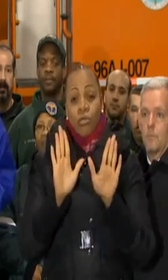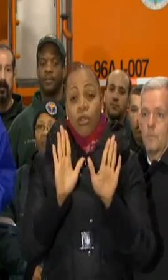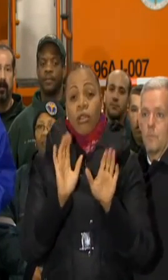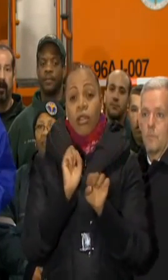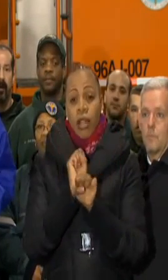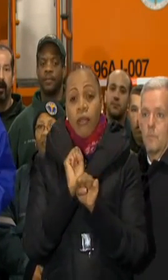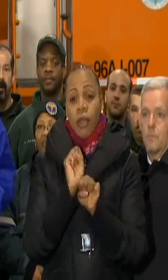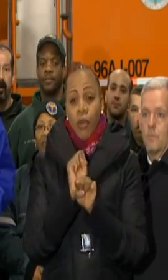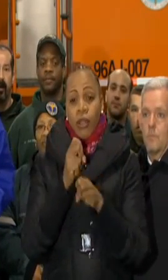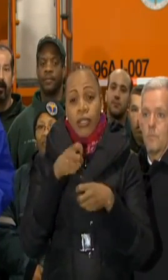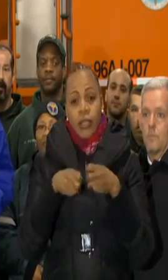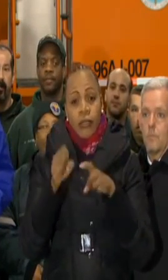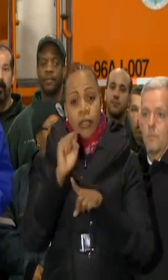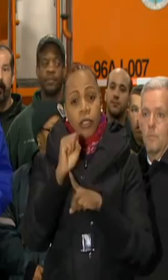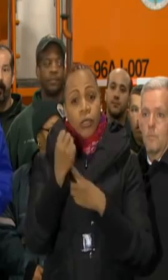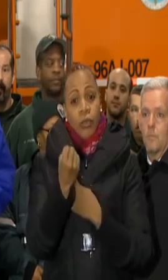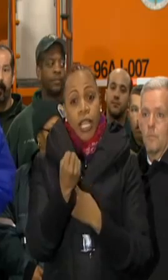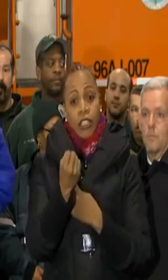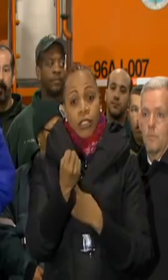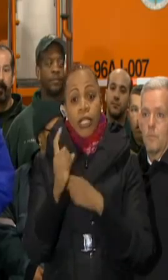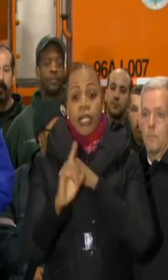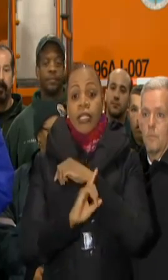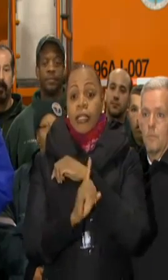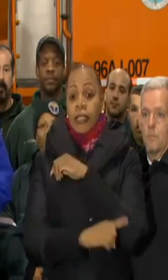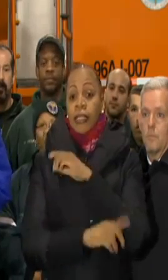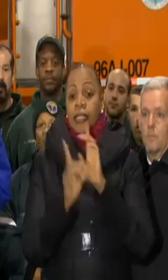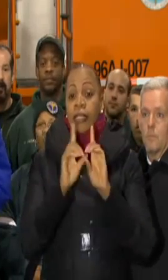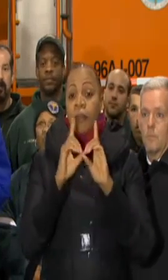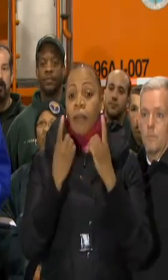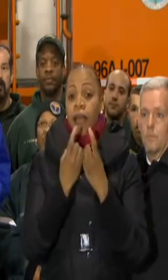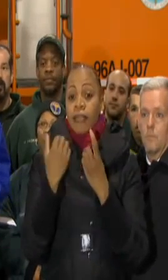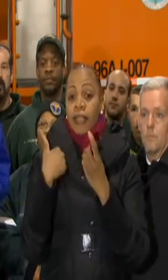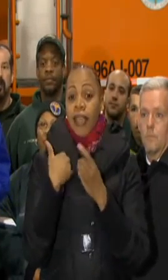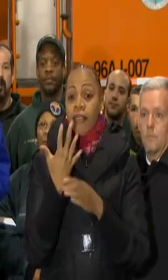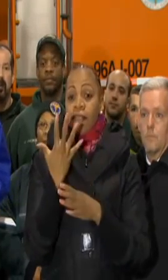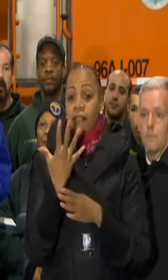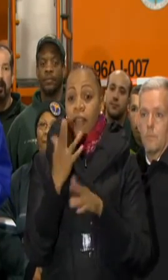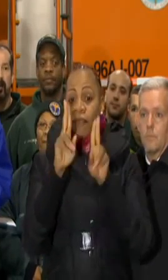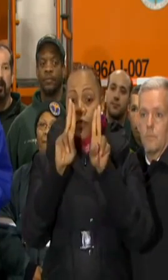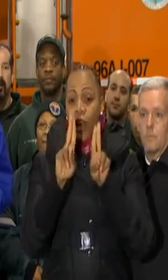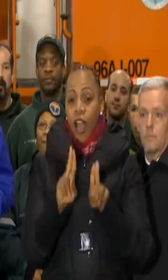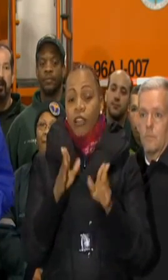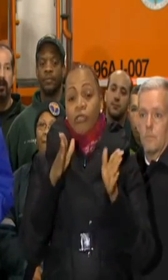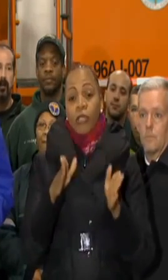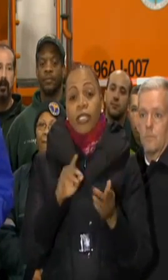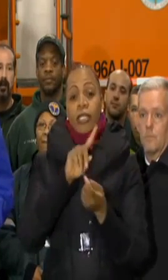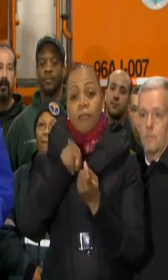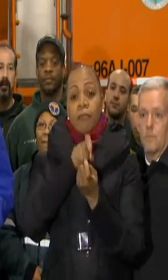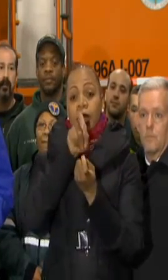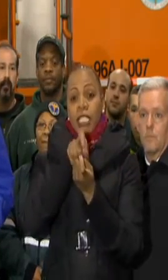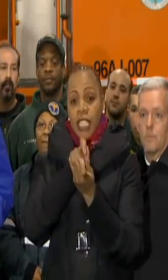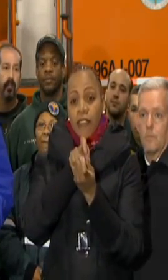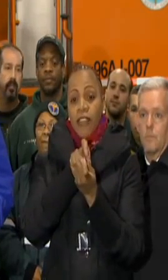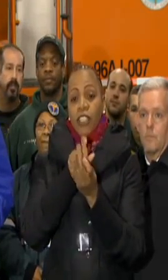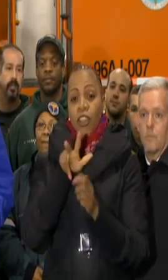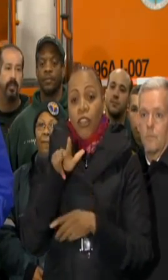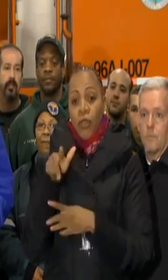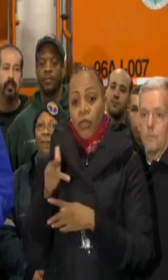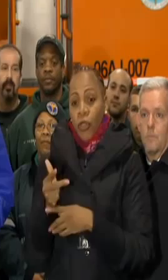conditions. Sanitation Department has also brought in private contractors, particularly a focus on the tertiary